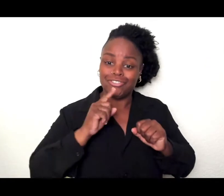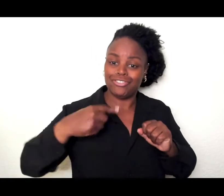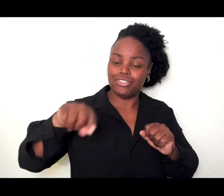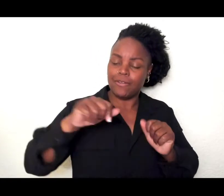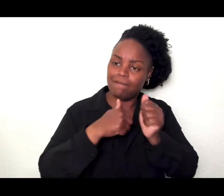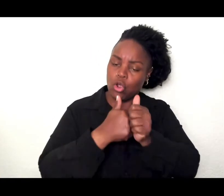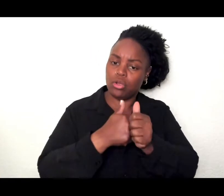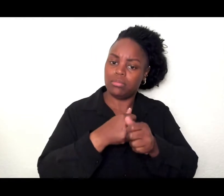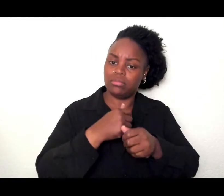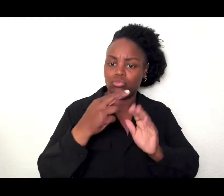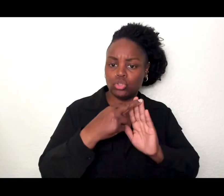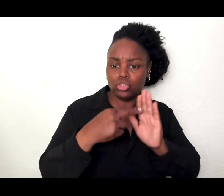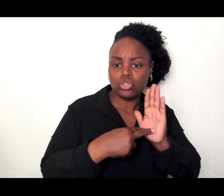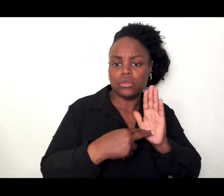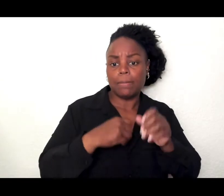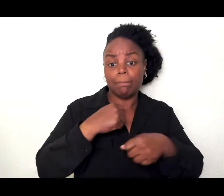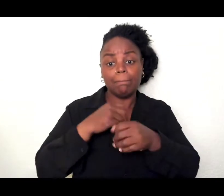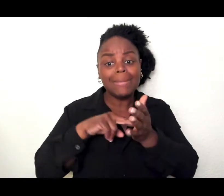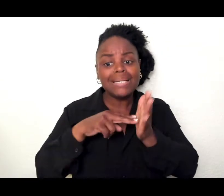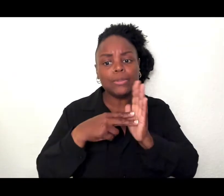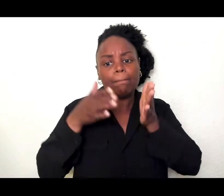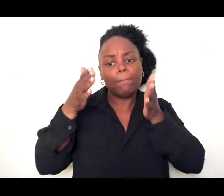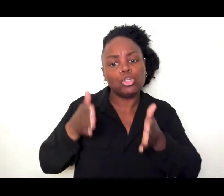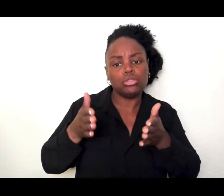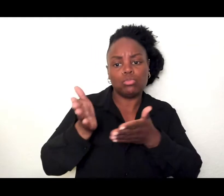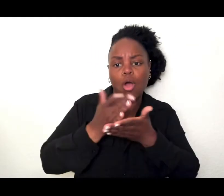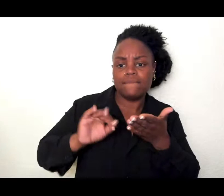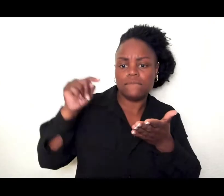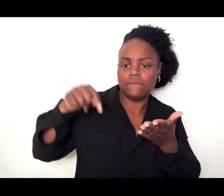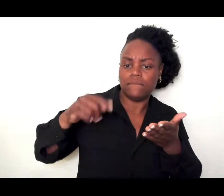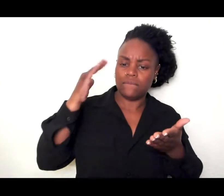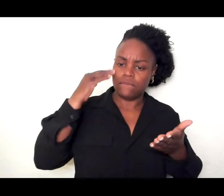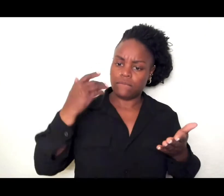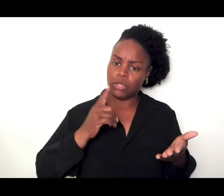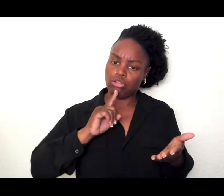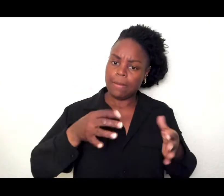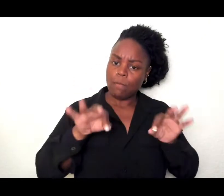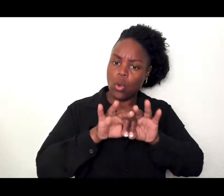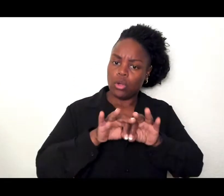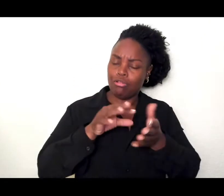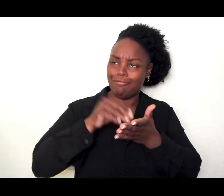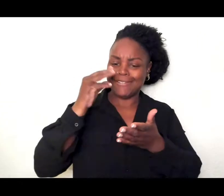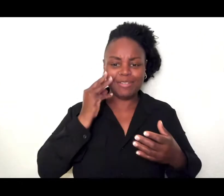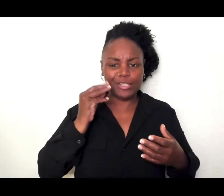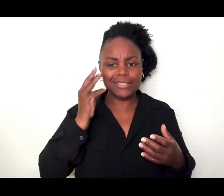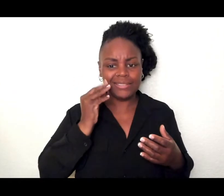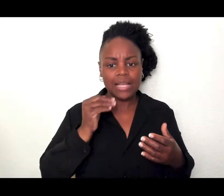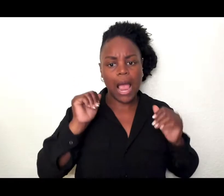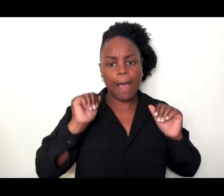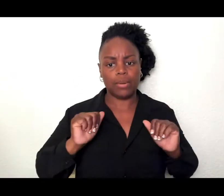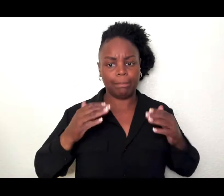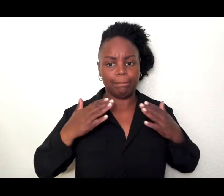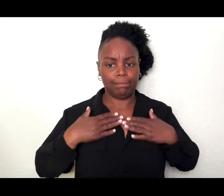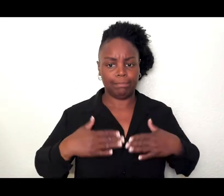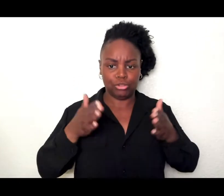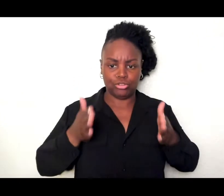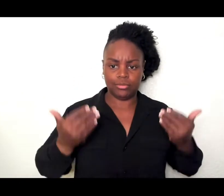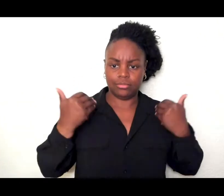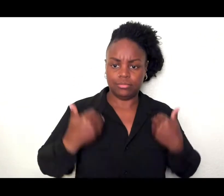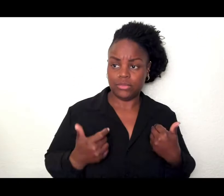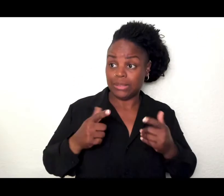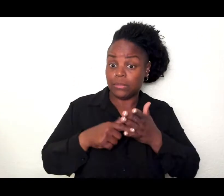because they were worried about the COVID protocol. And I was ready to charge ahead and do the project anyways. And another team member who has more experience with